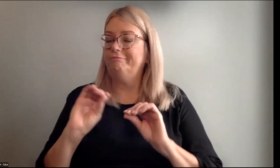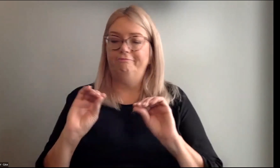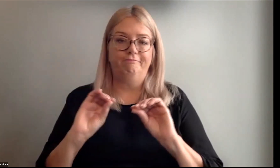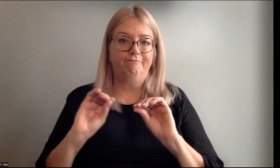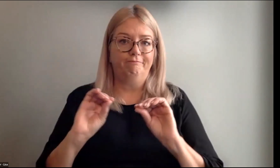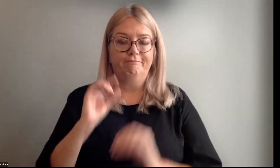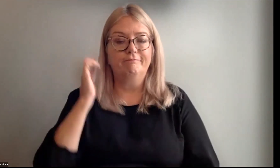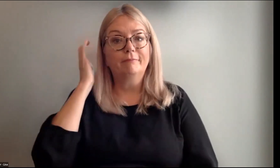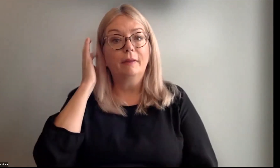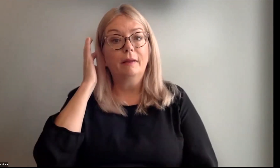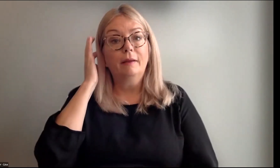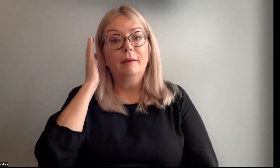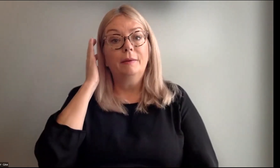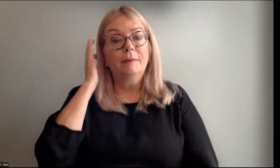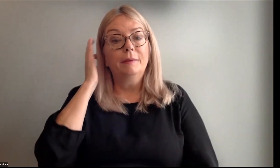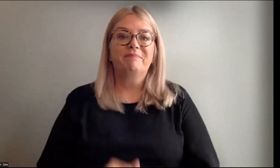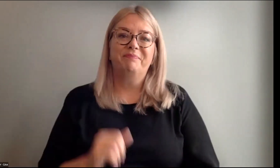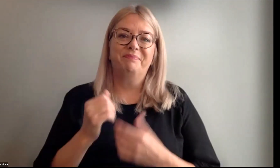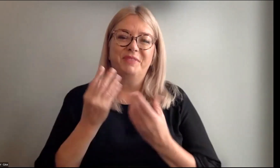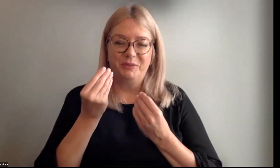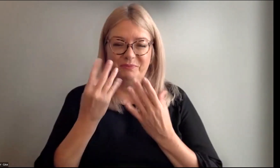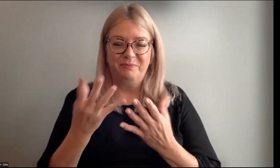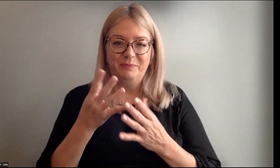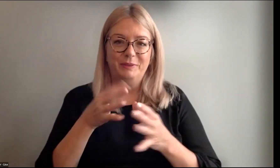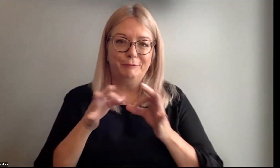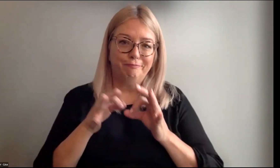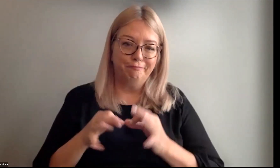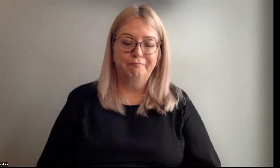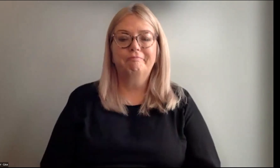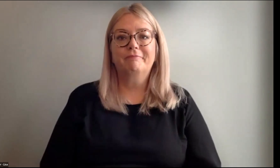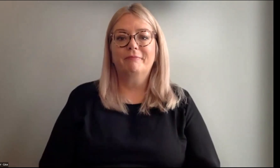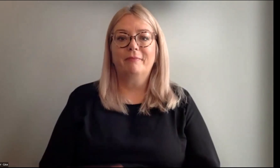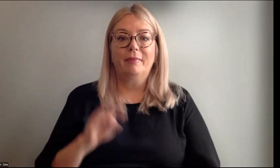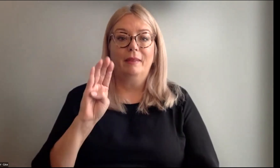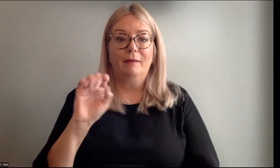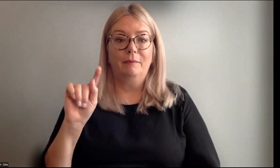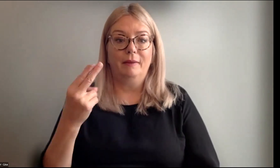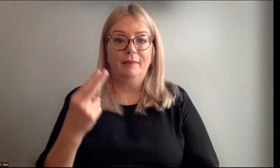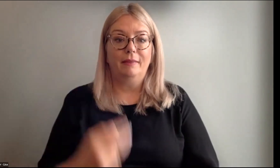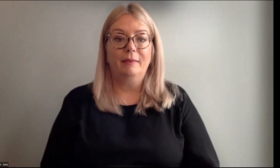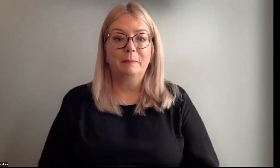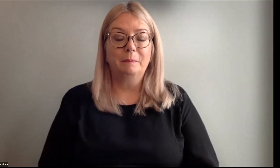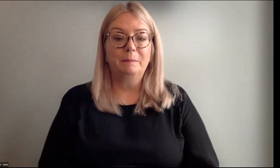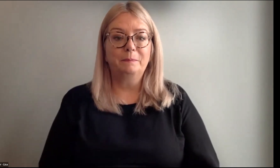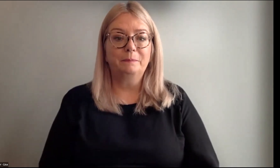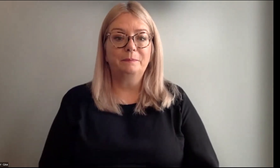when the waiver is granted. So anyway, thank you so much. And looks like Beth, you have your phone.